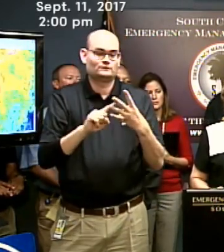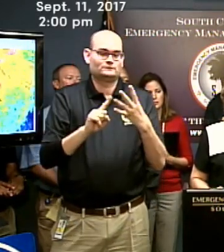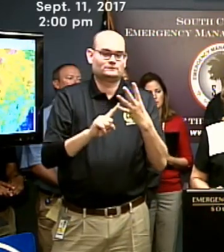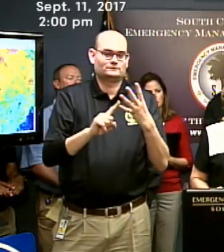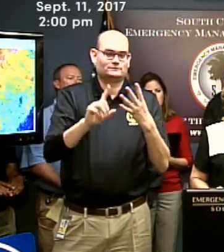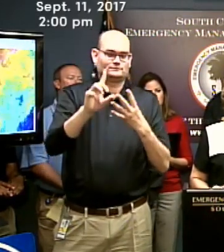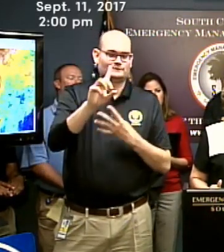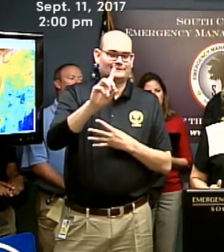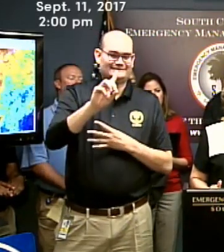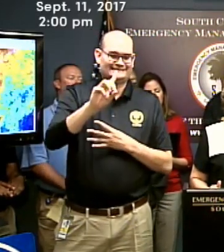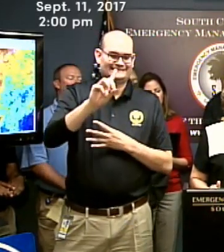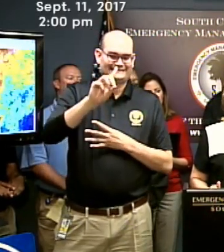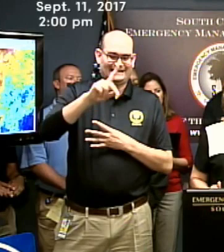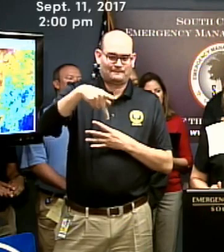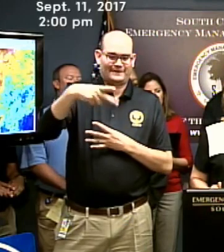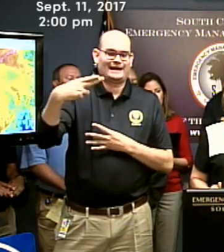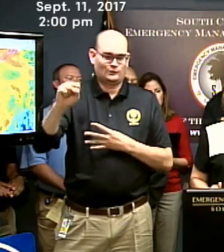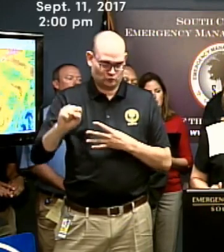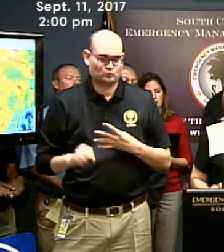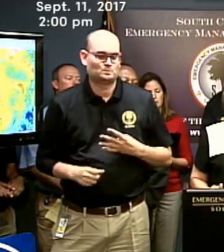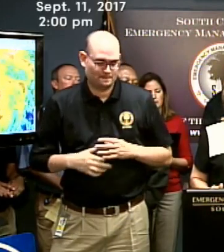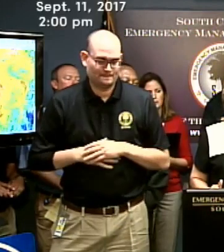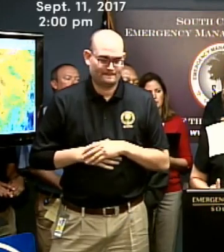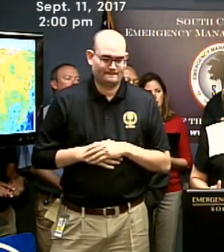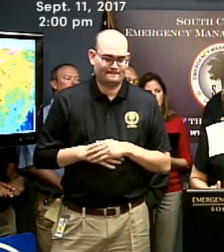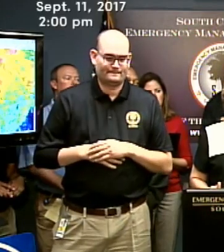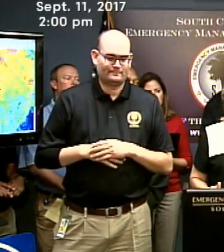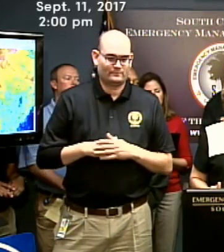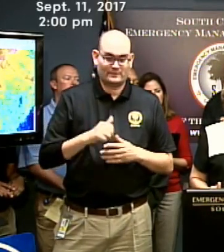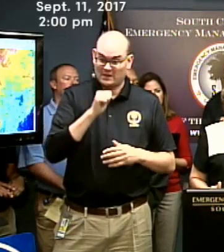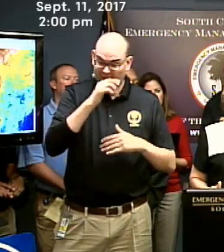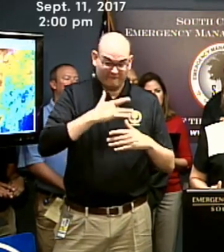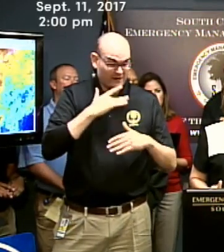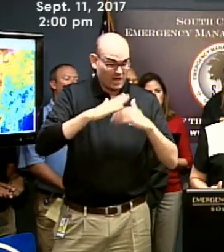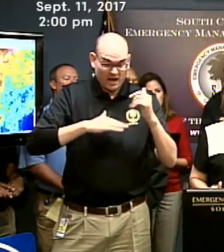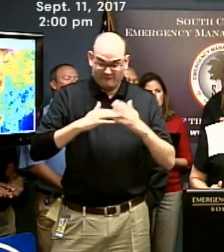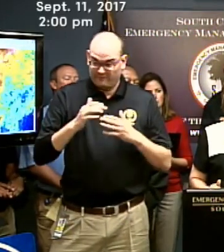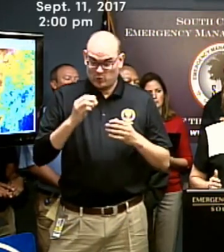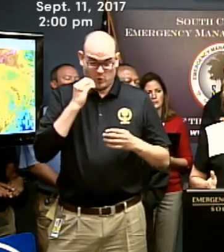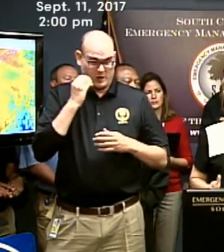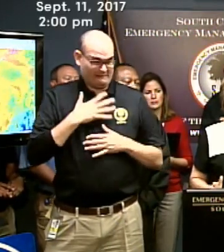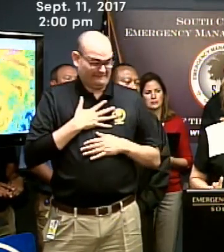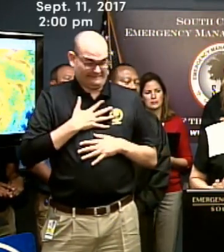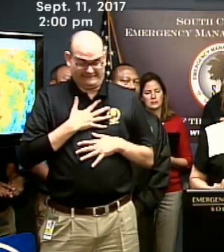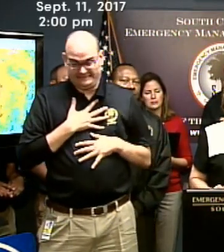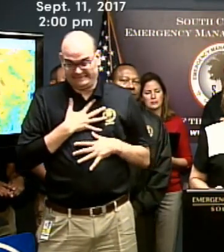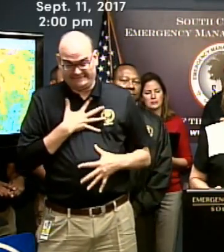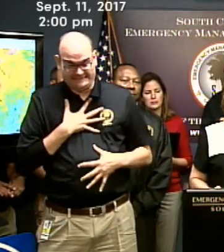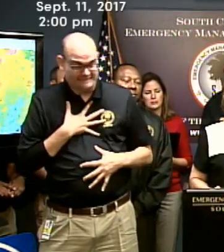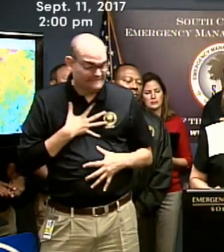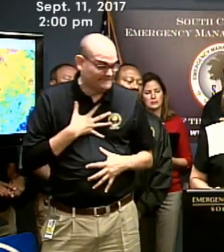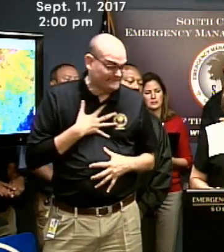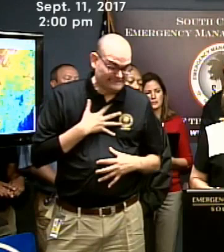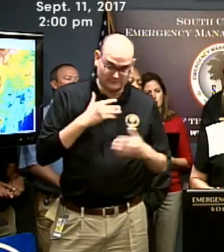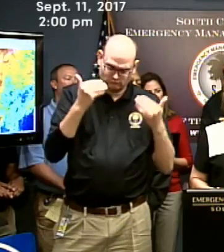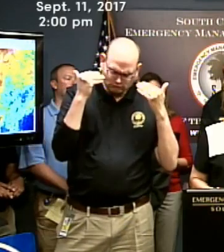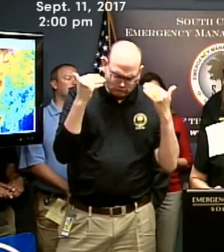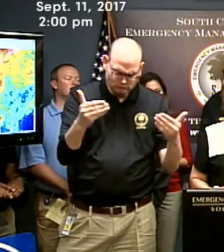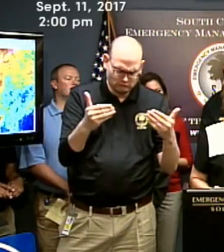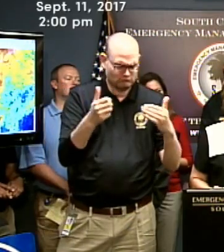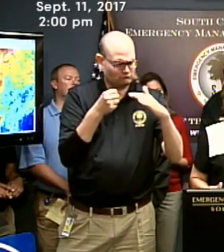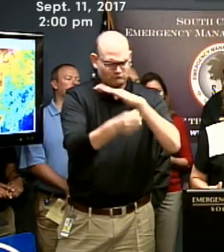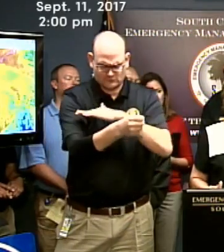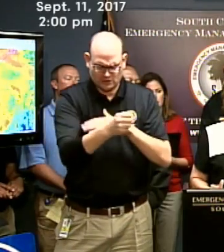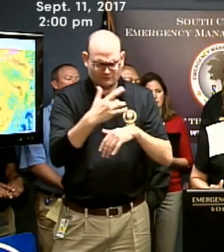encourage anyone that feels uncomfortable during the storm and is in need of shelter to please consider one of our 25 open shelters as a resource.